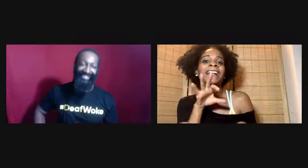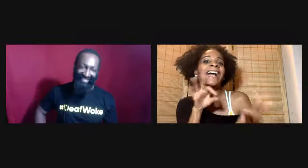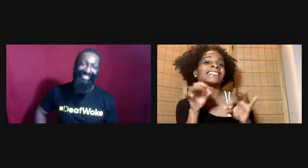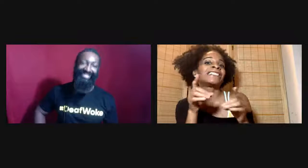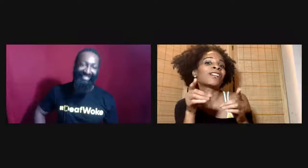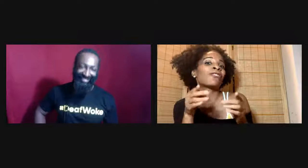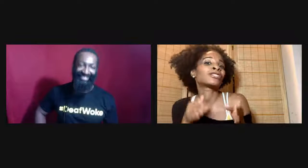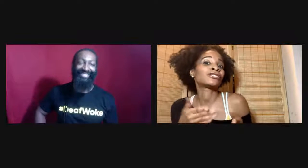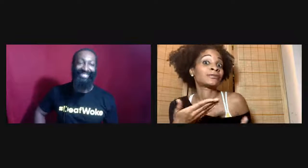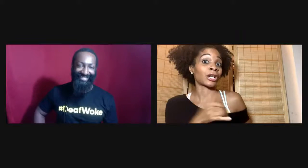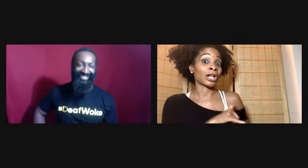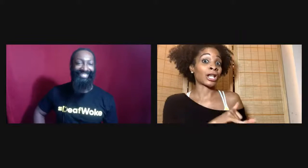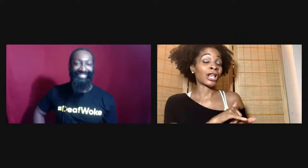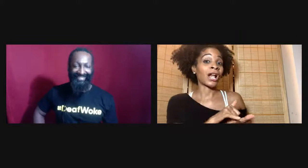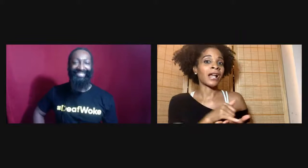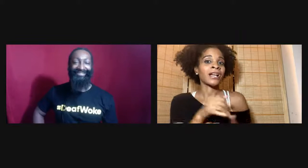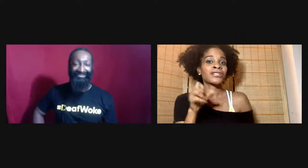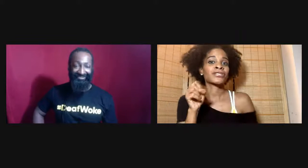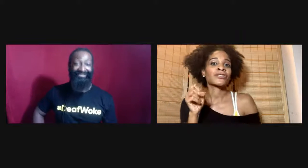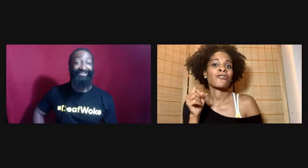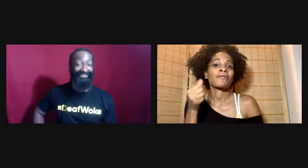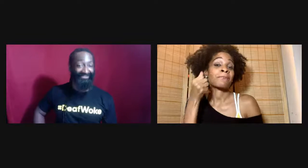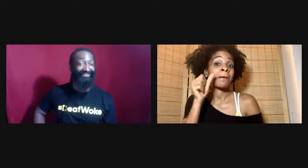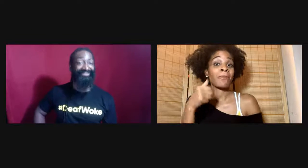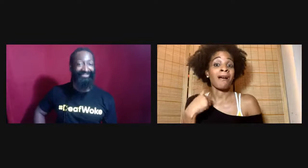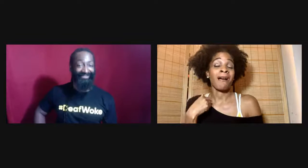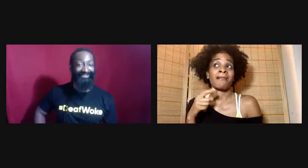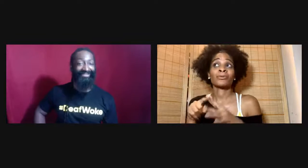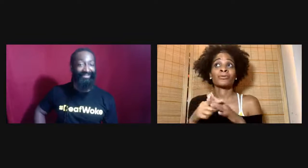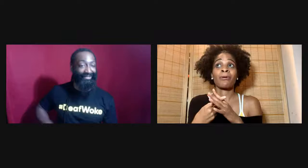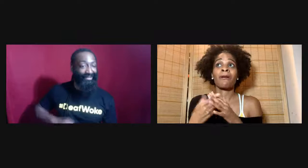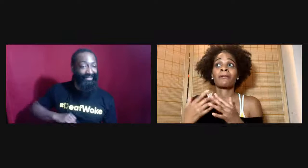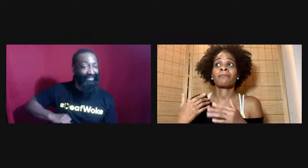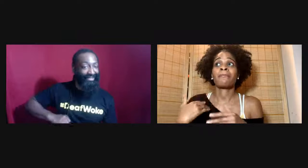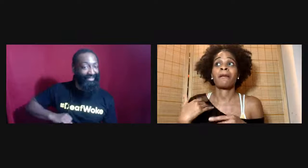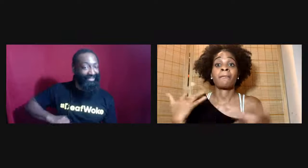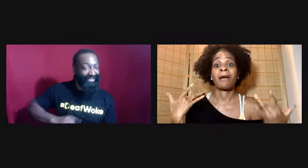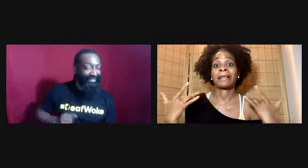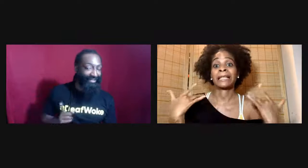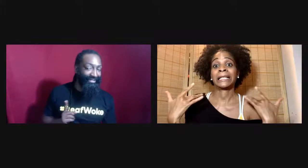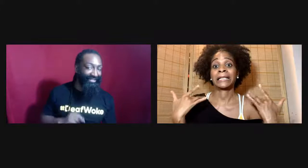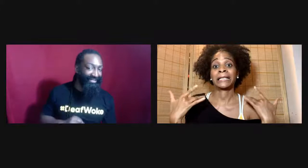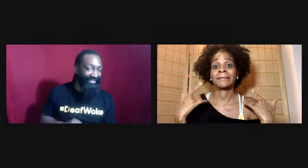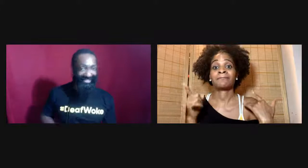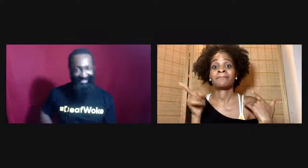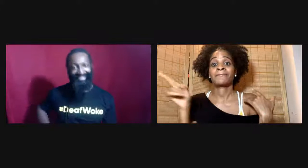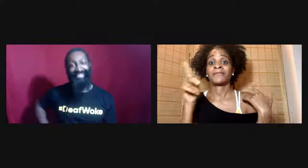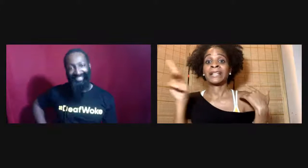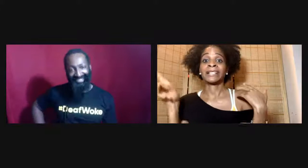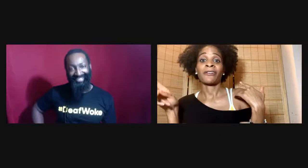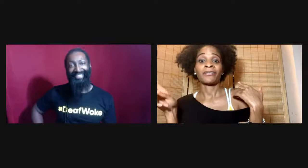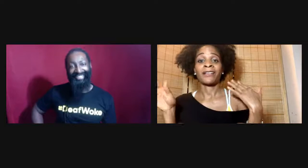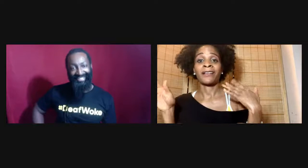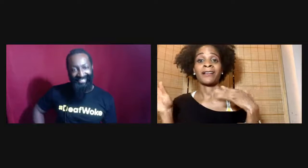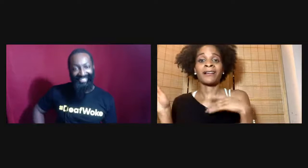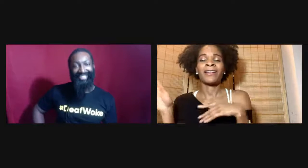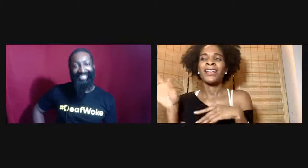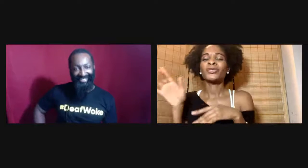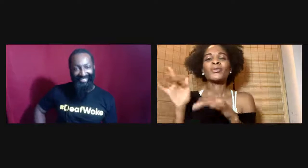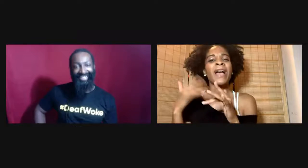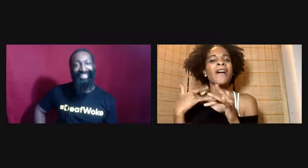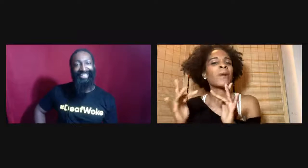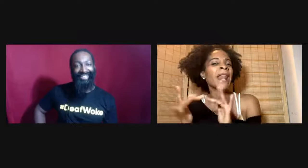they had a list of, you know, managers and directors from New York, and I was modeling at the